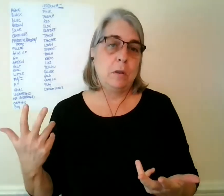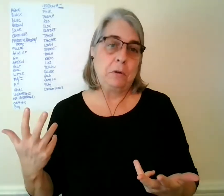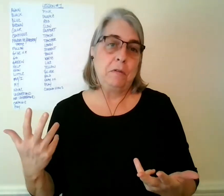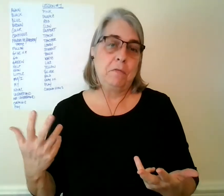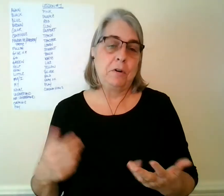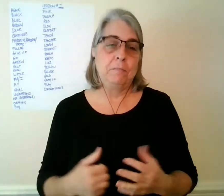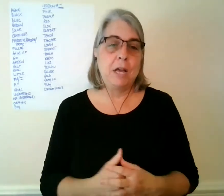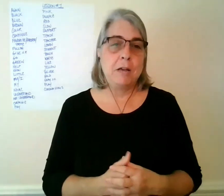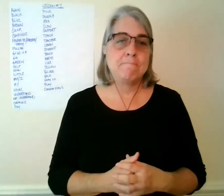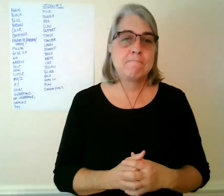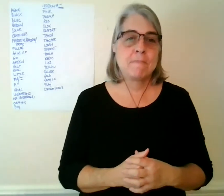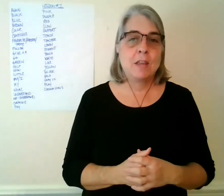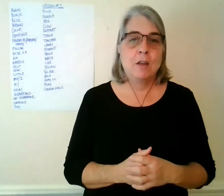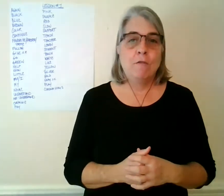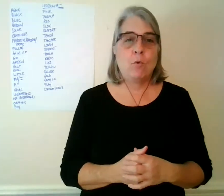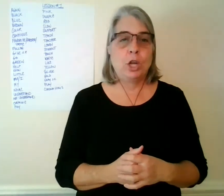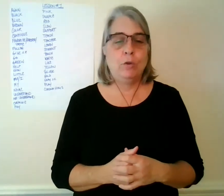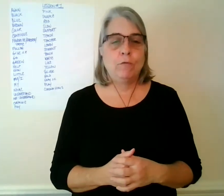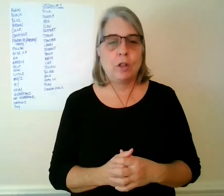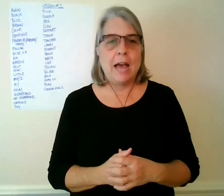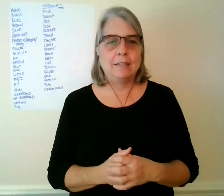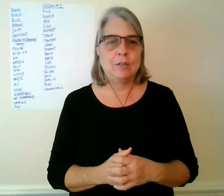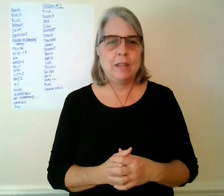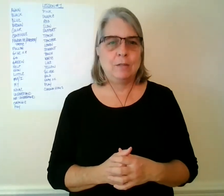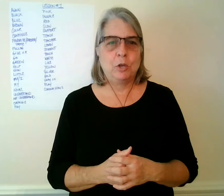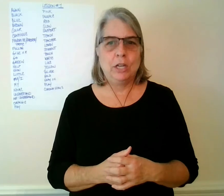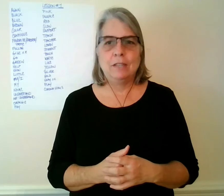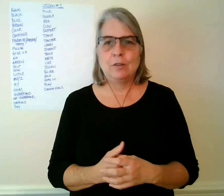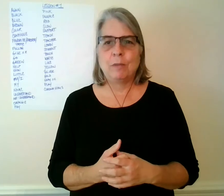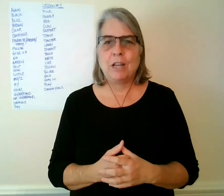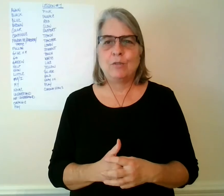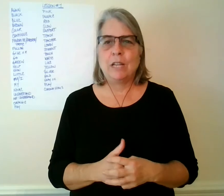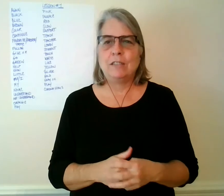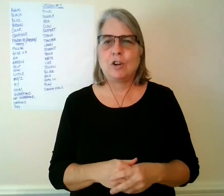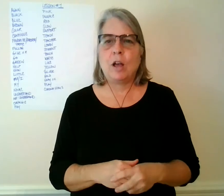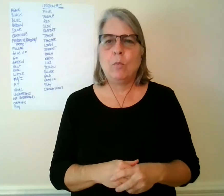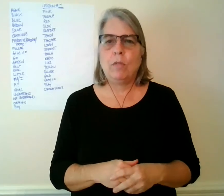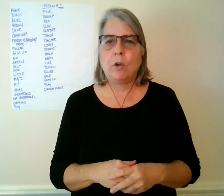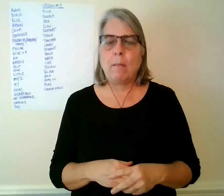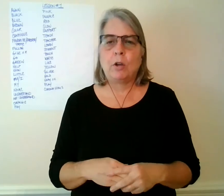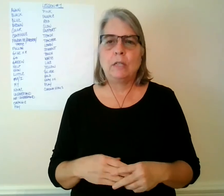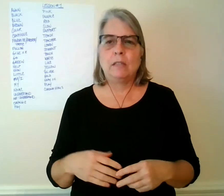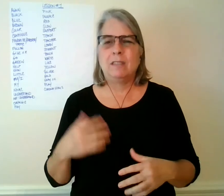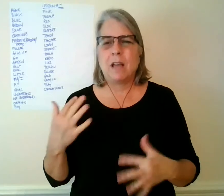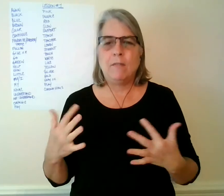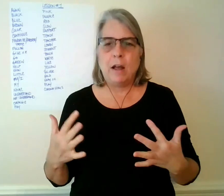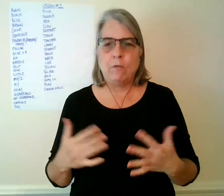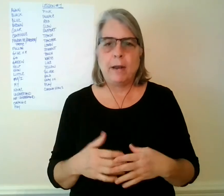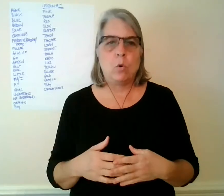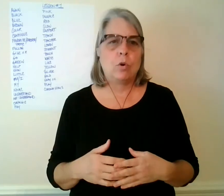learn it for you for class, so that's good. So I'm going to go ahead and start out with vocabulary. It's kind of in alphabetical order,